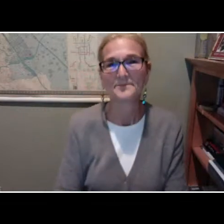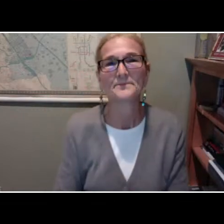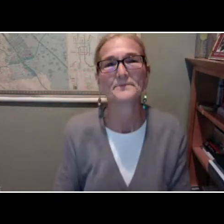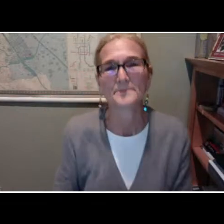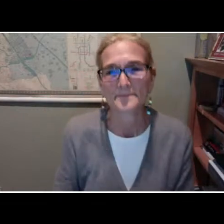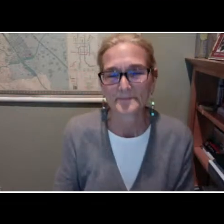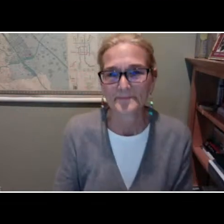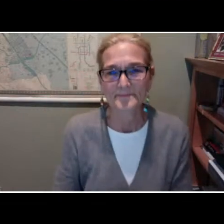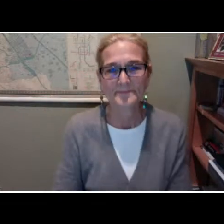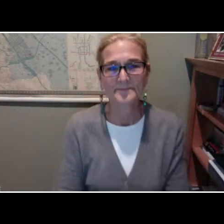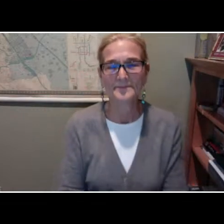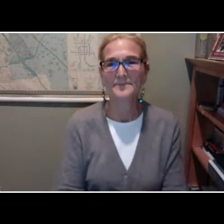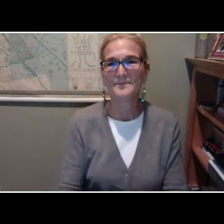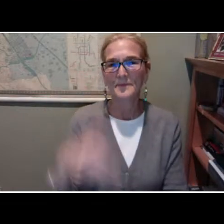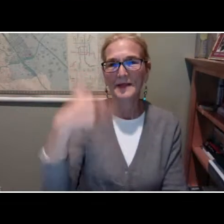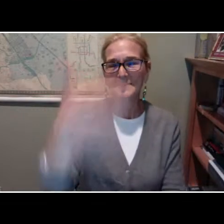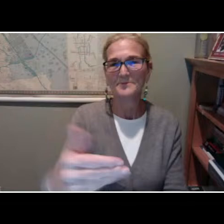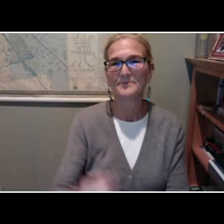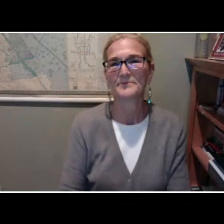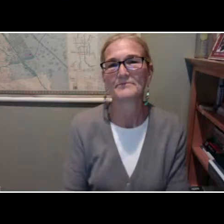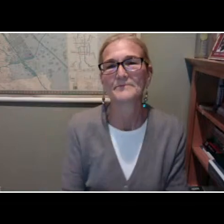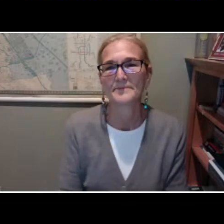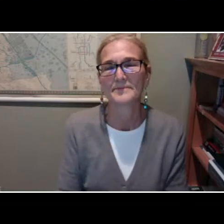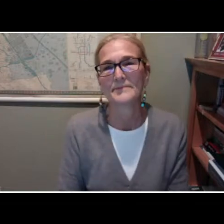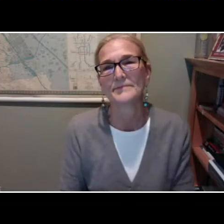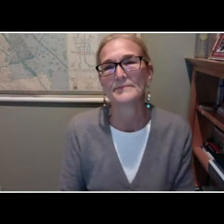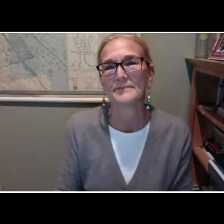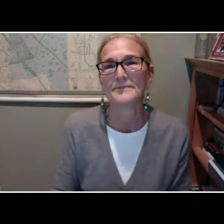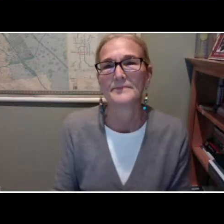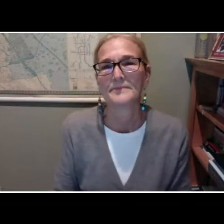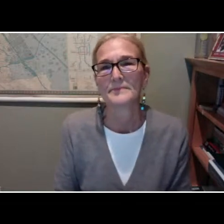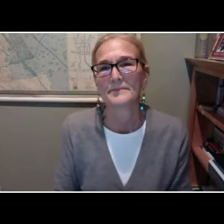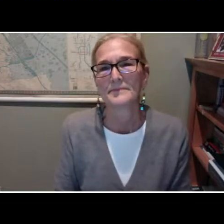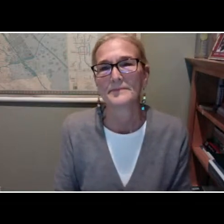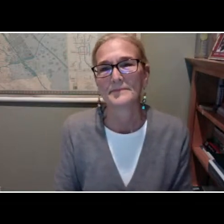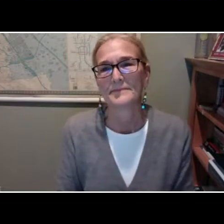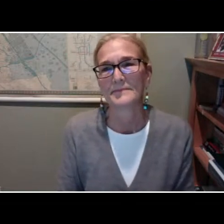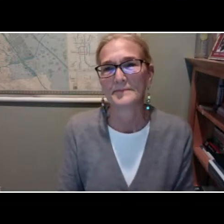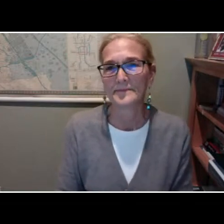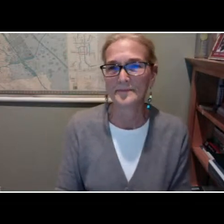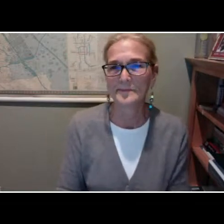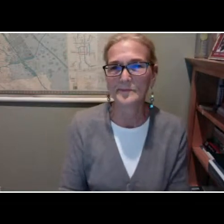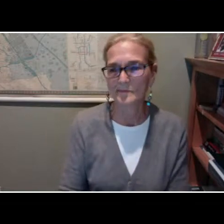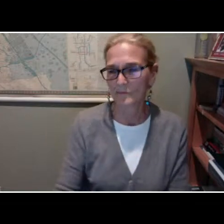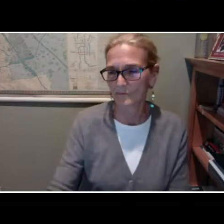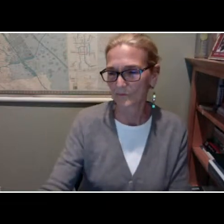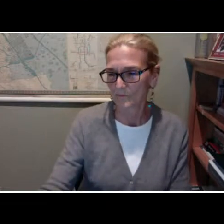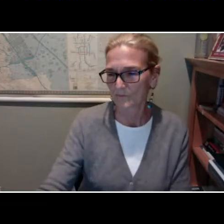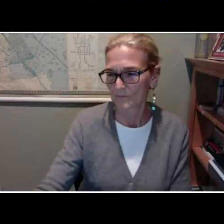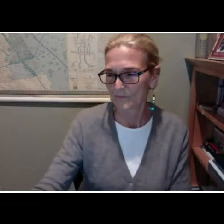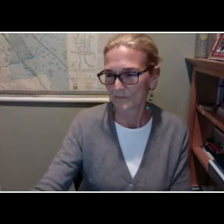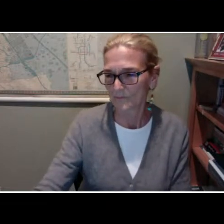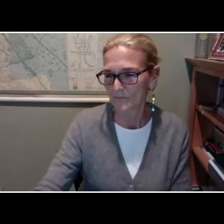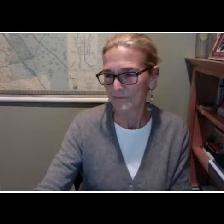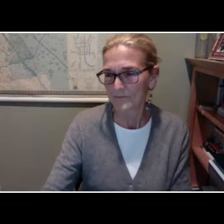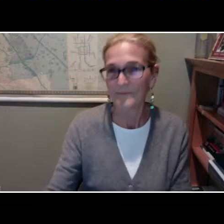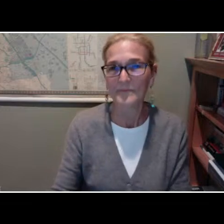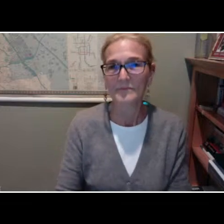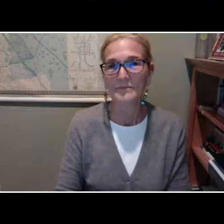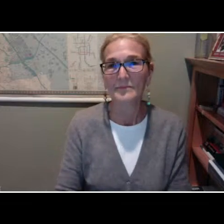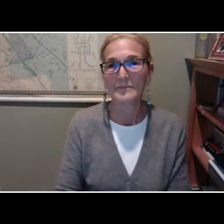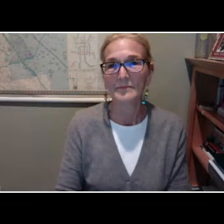Acquisition for Deaf Kids, Language Equity and Acquisition for Deaf Kids, which is abbreviated to LEAD K.